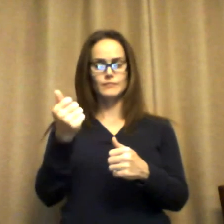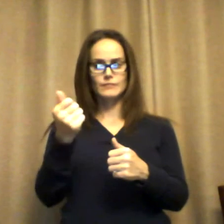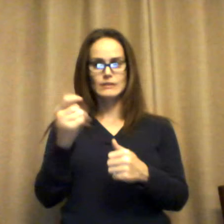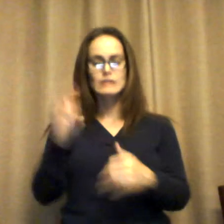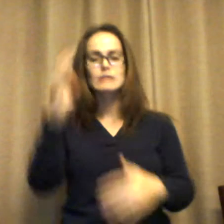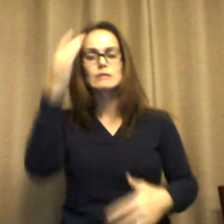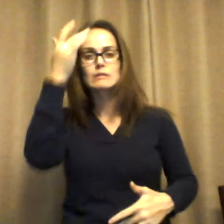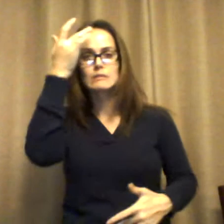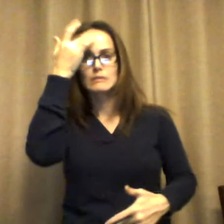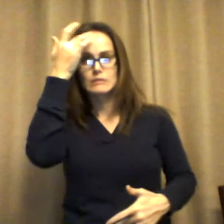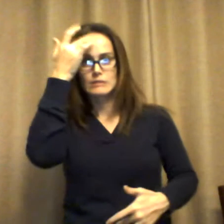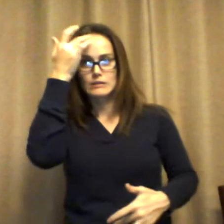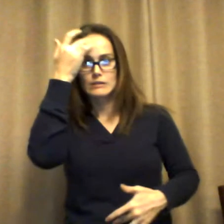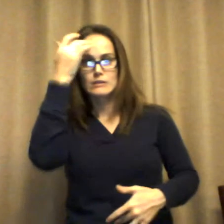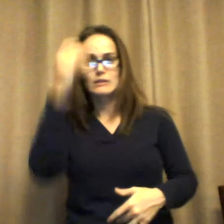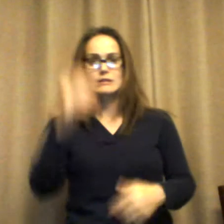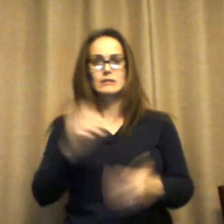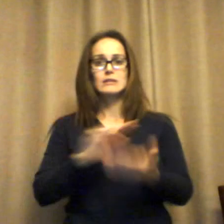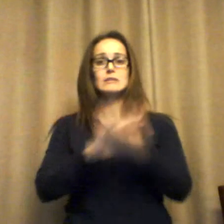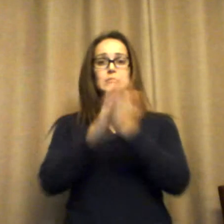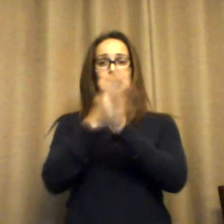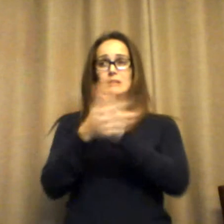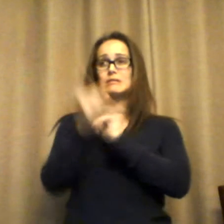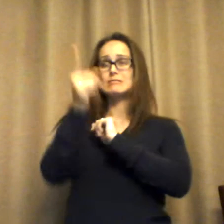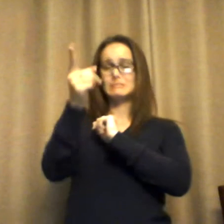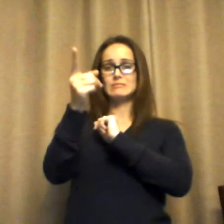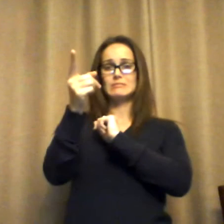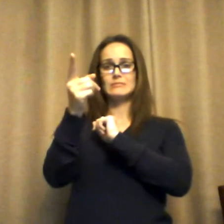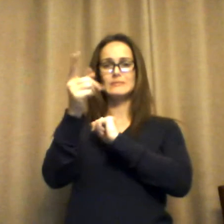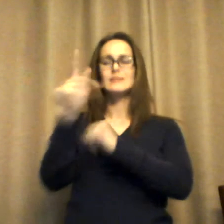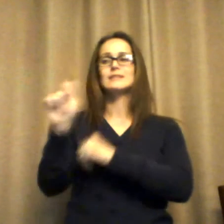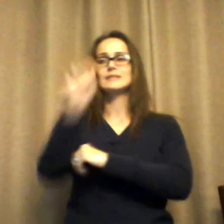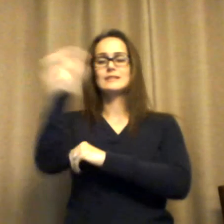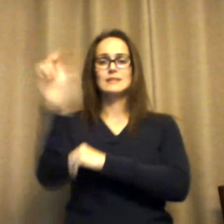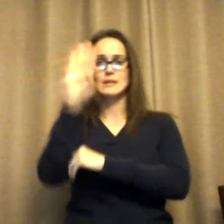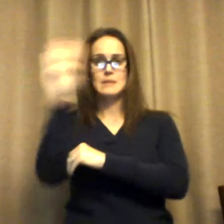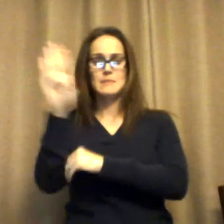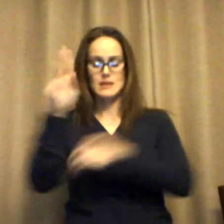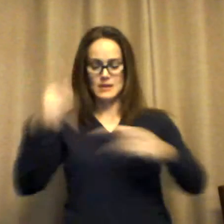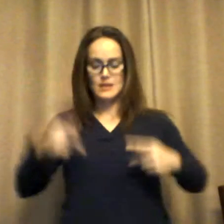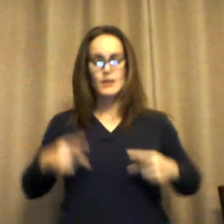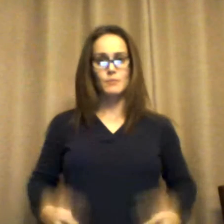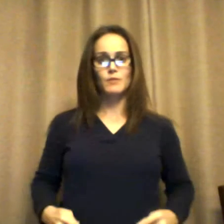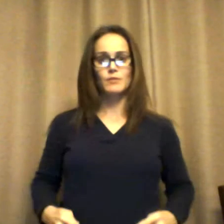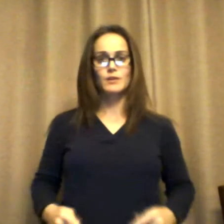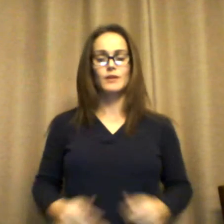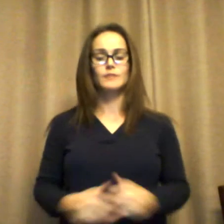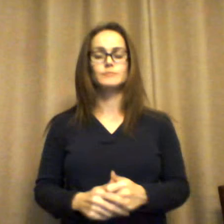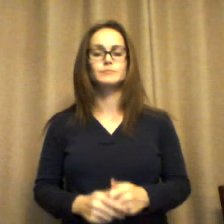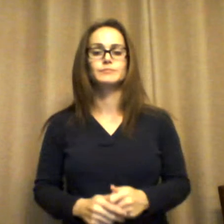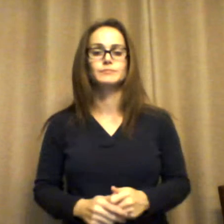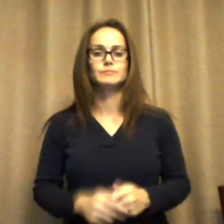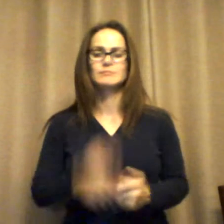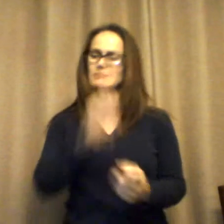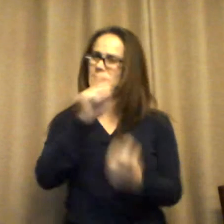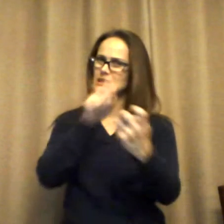from invading bacteria like tuberculosis and recurrent bacterial pneumonia. Pneumocystis carinii pneumonia